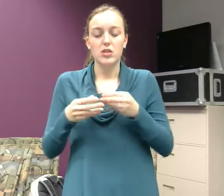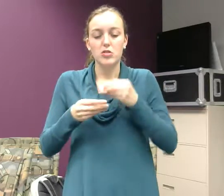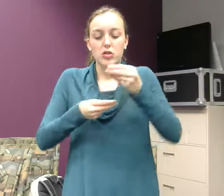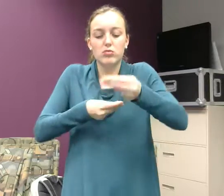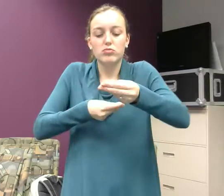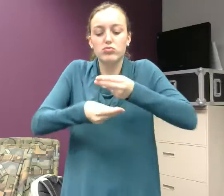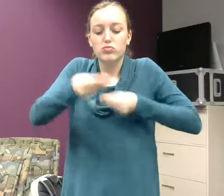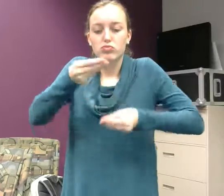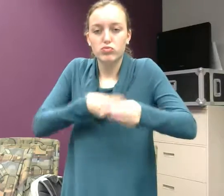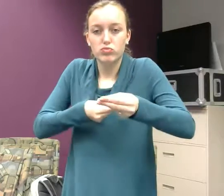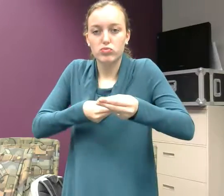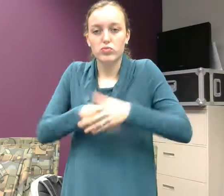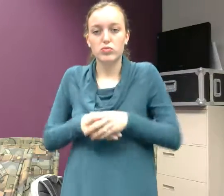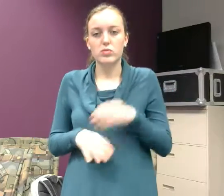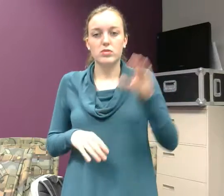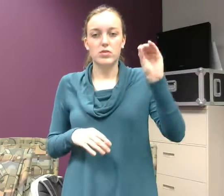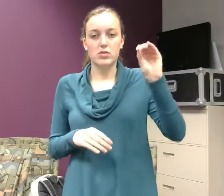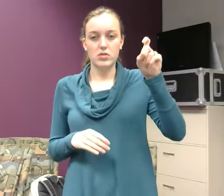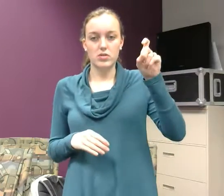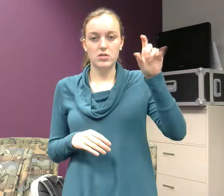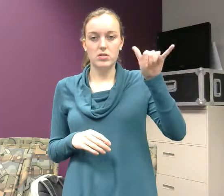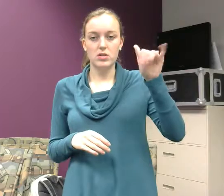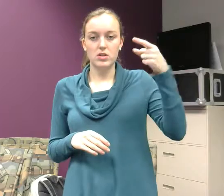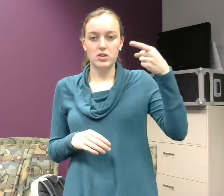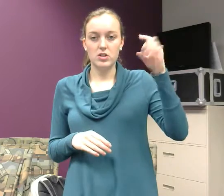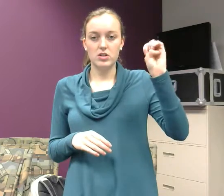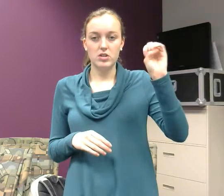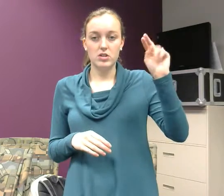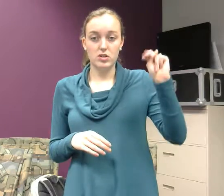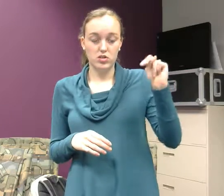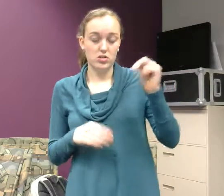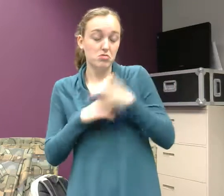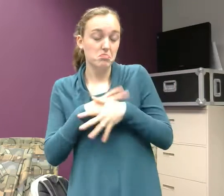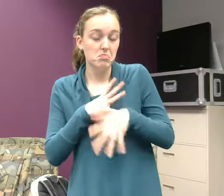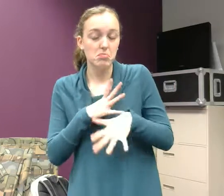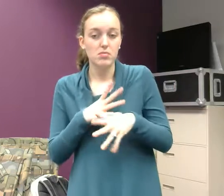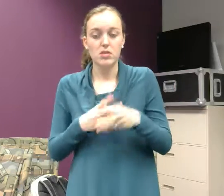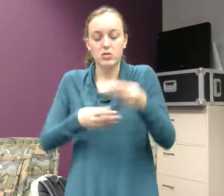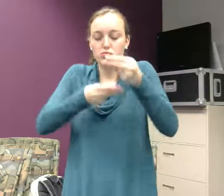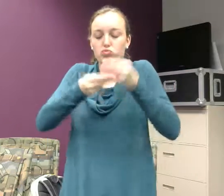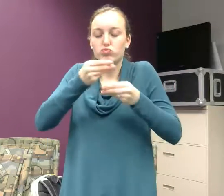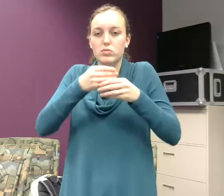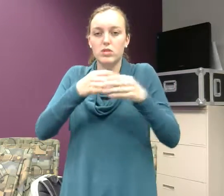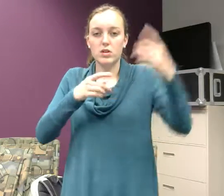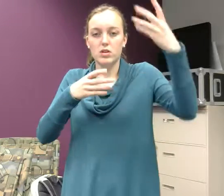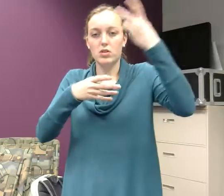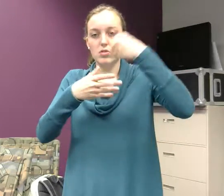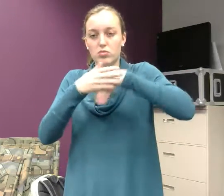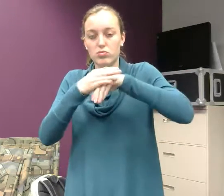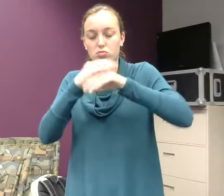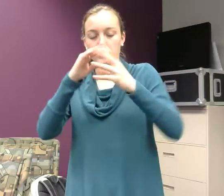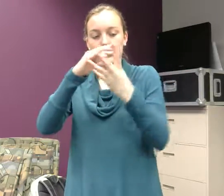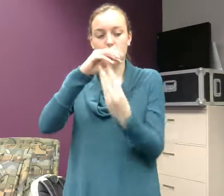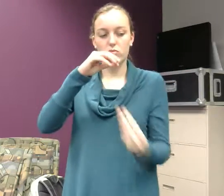pumps it back into the body. But the 4 chambers are really important because they keep the blood separate. The blood that